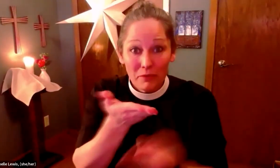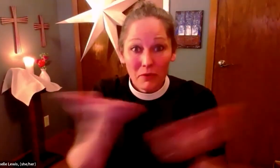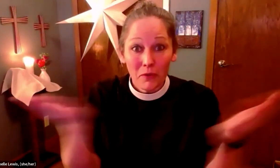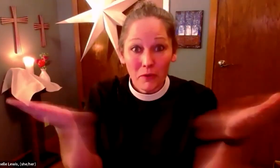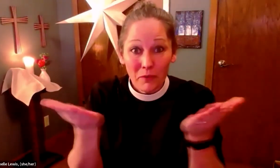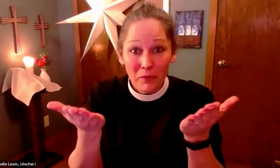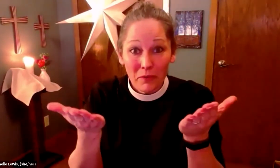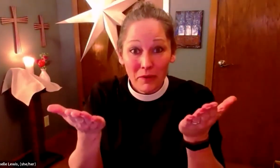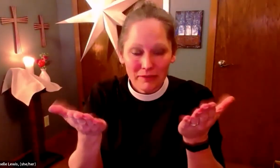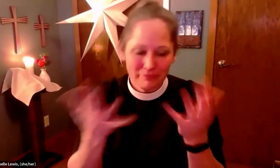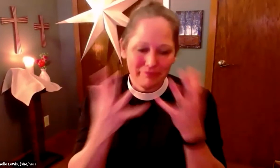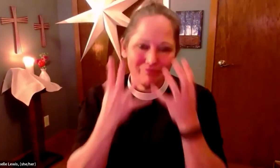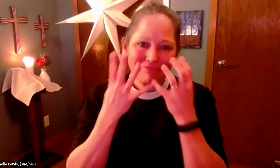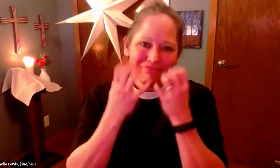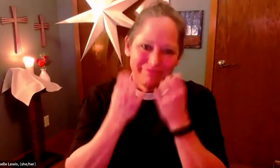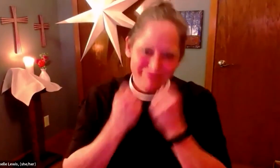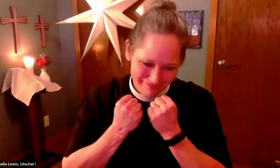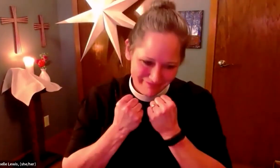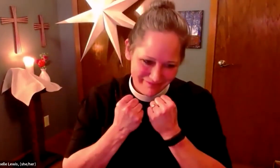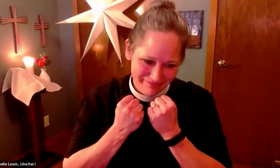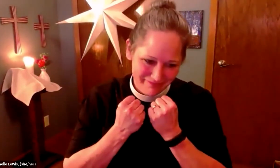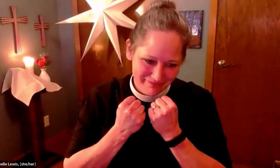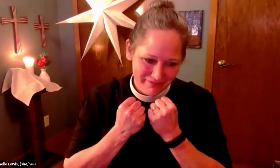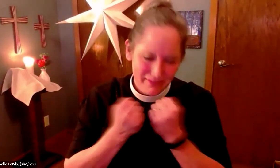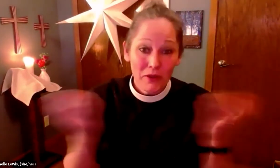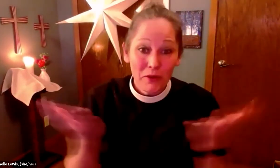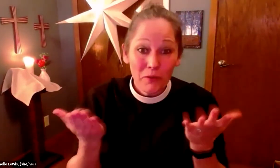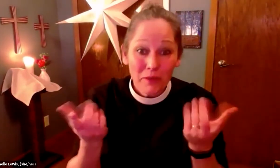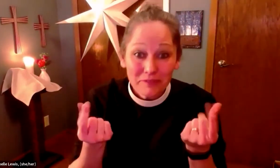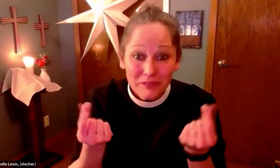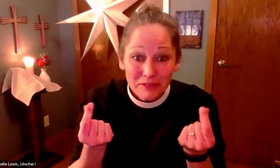names you beloved,